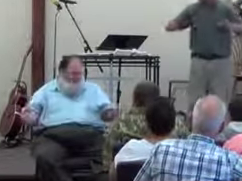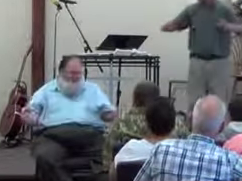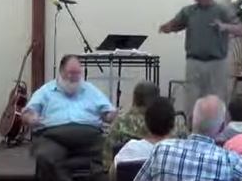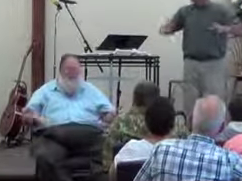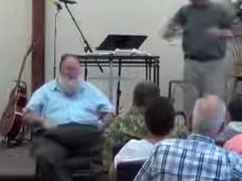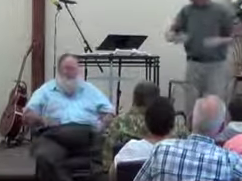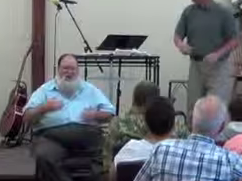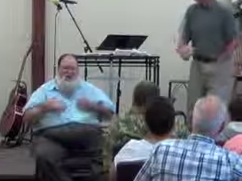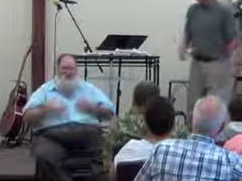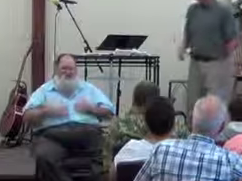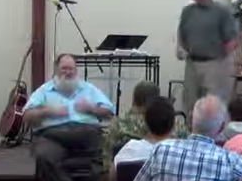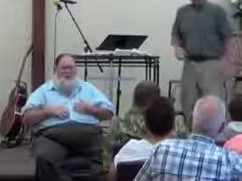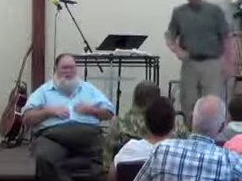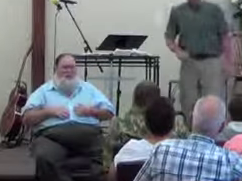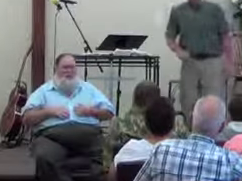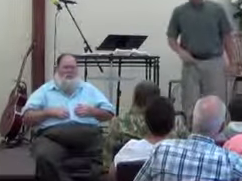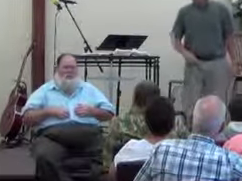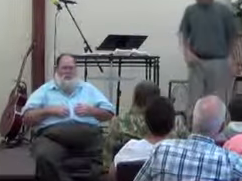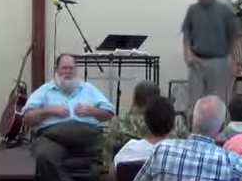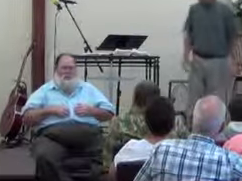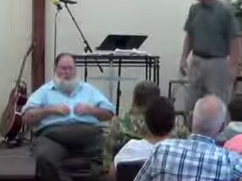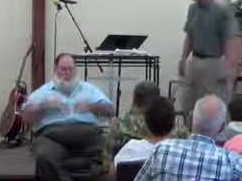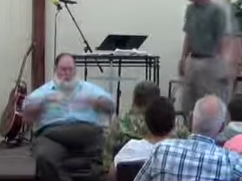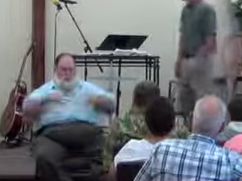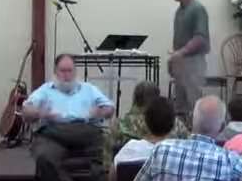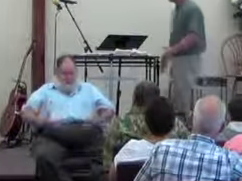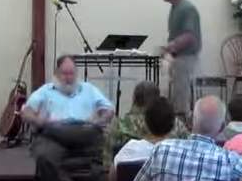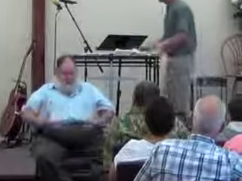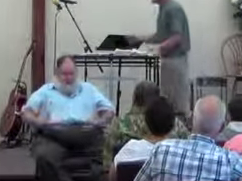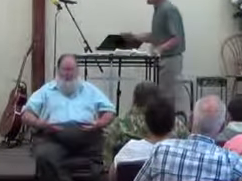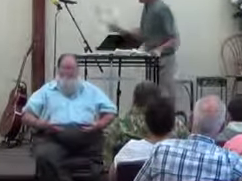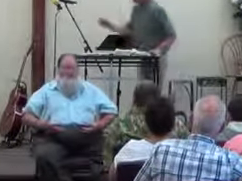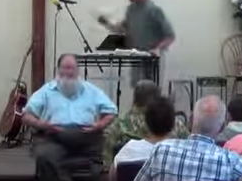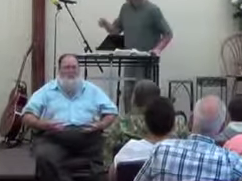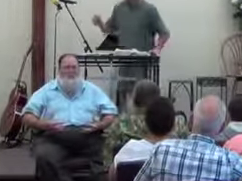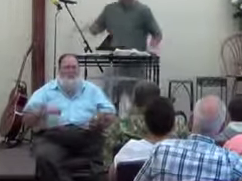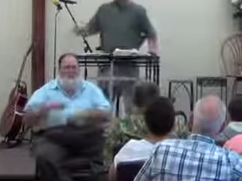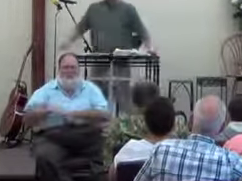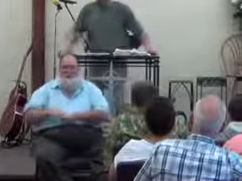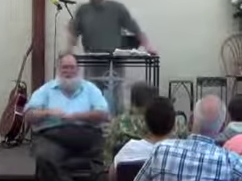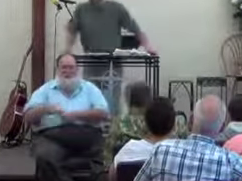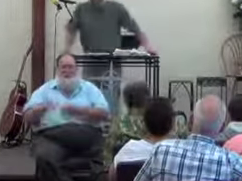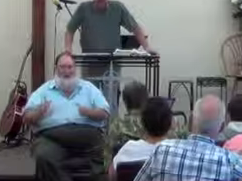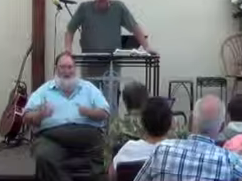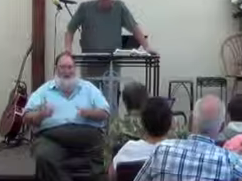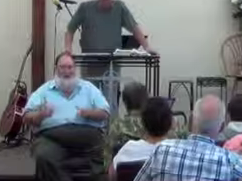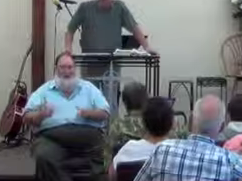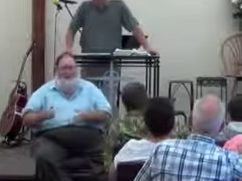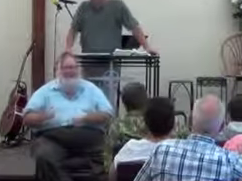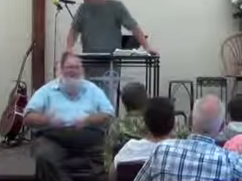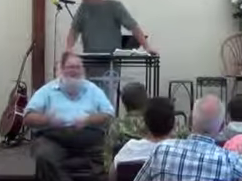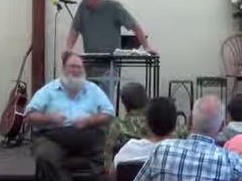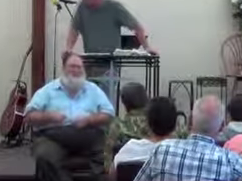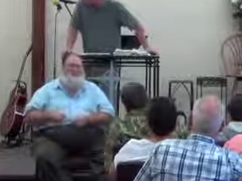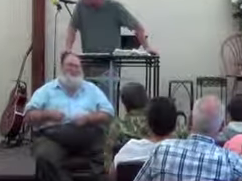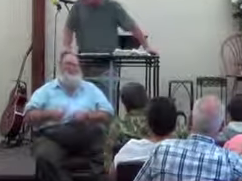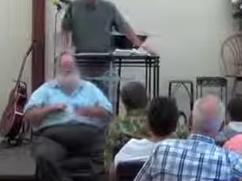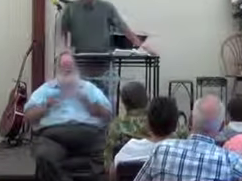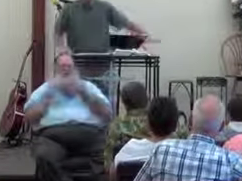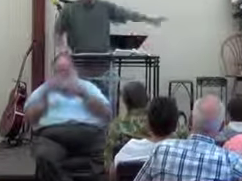that they would all just come by and give a little bow to. And I praise God that I can carry my God everywhere. My God's real. My God